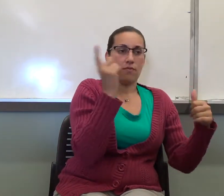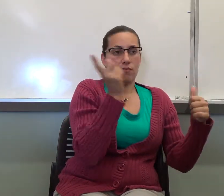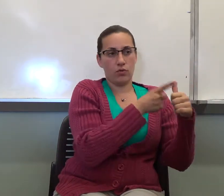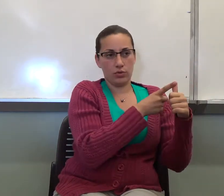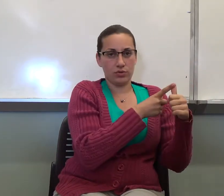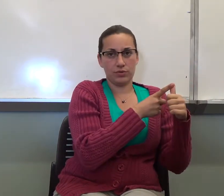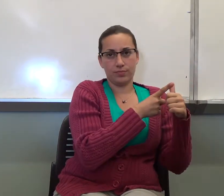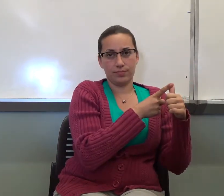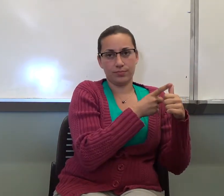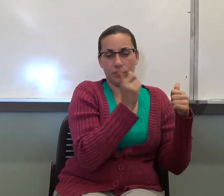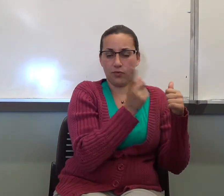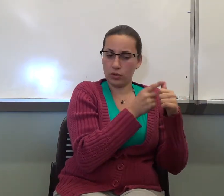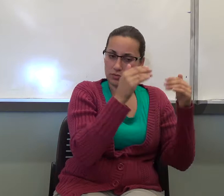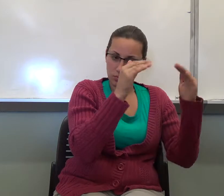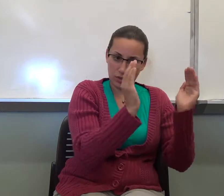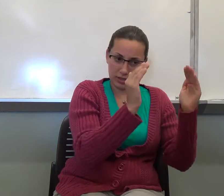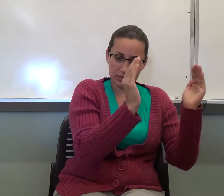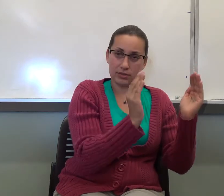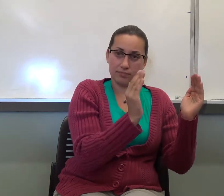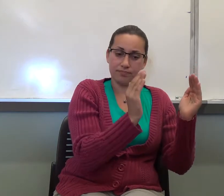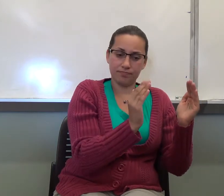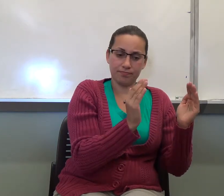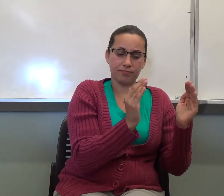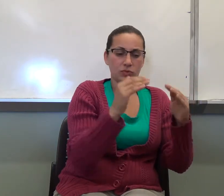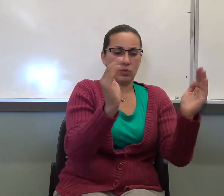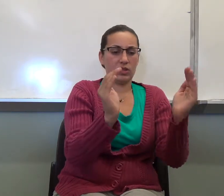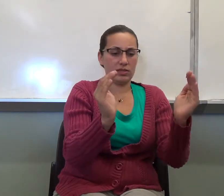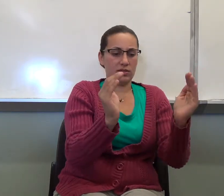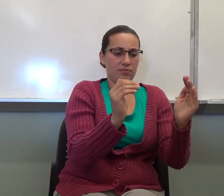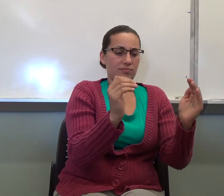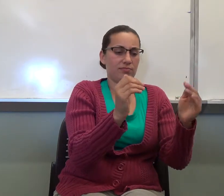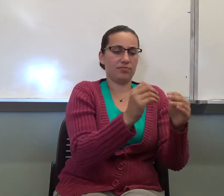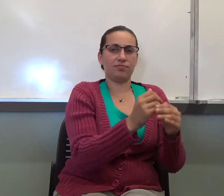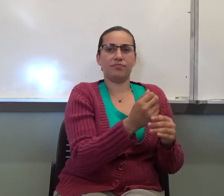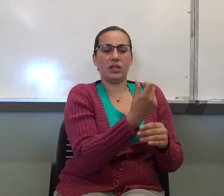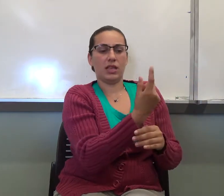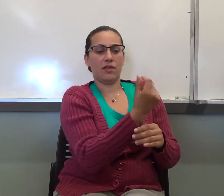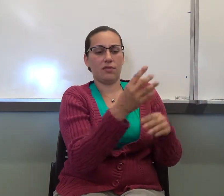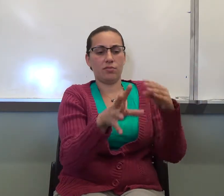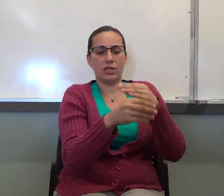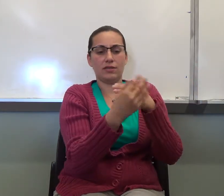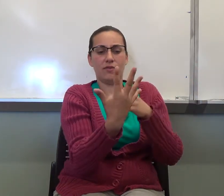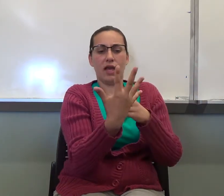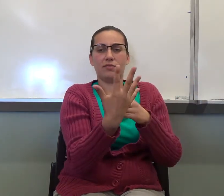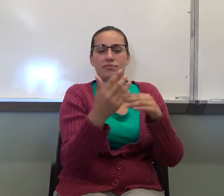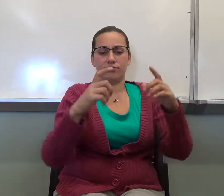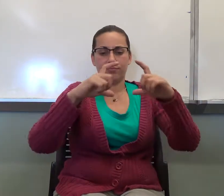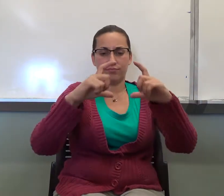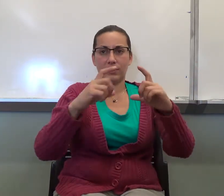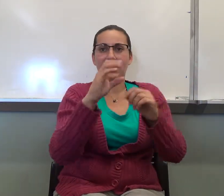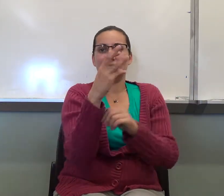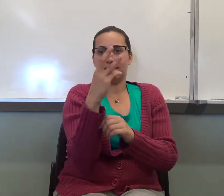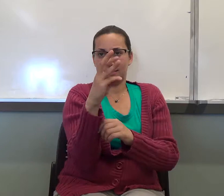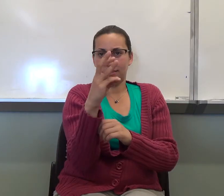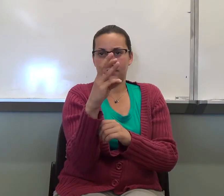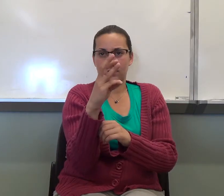the parentheses first, I get 16. Still have to multiply by that 3. That's all that's left, so of course that's what we